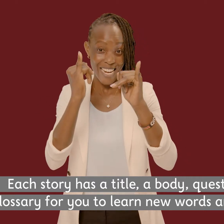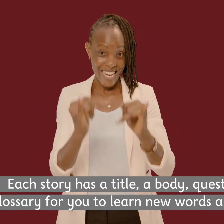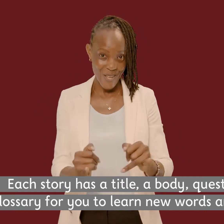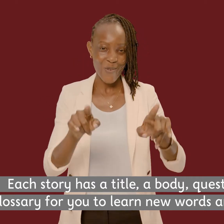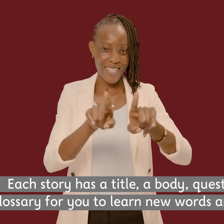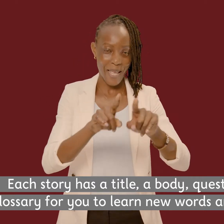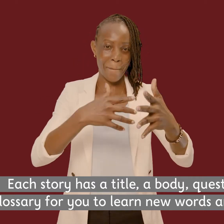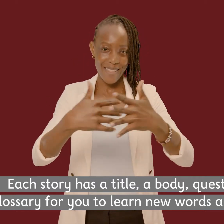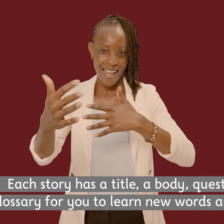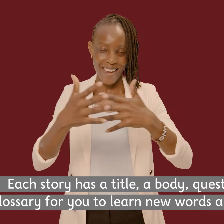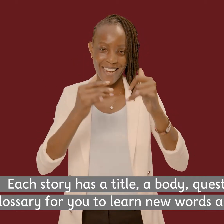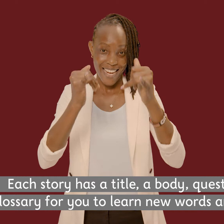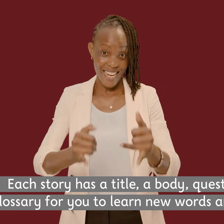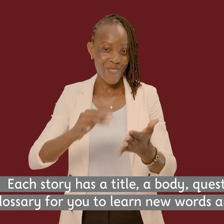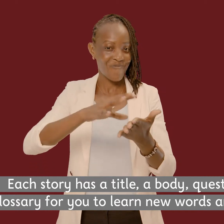and signs.